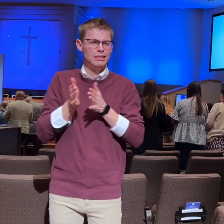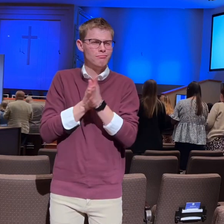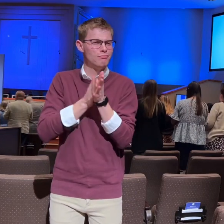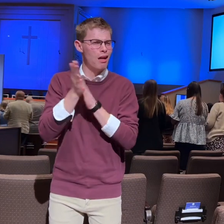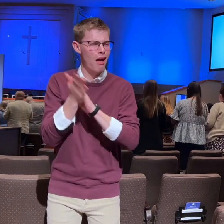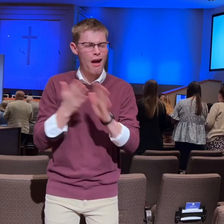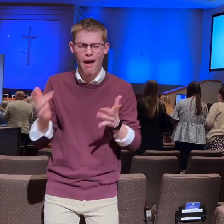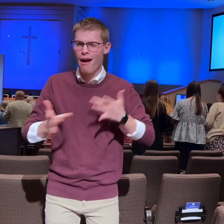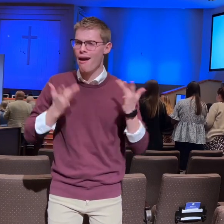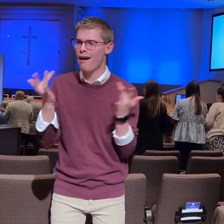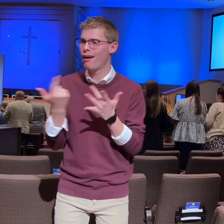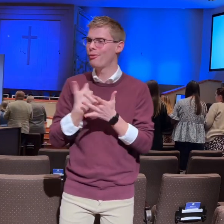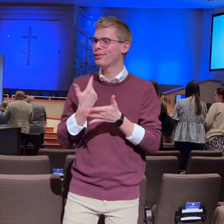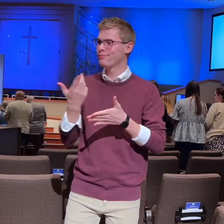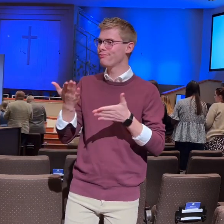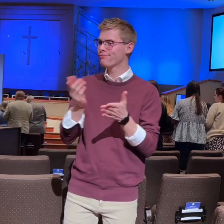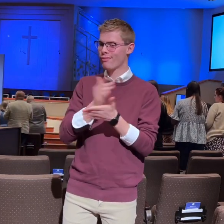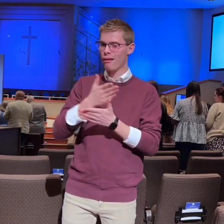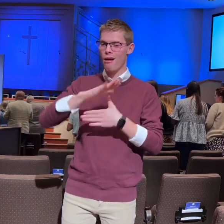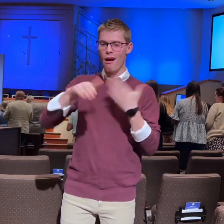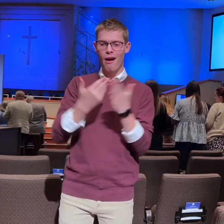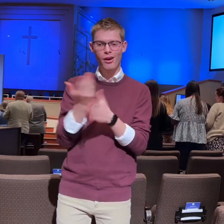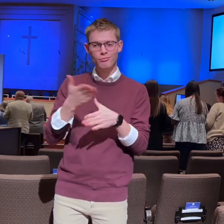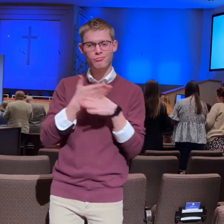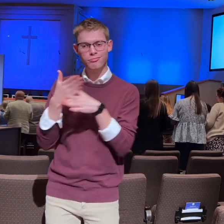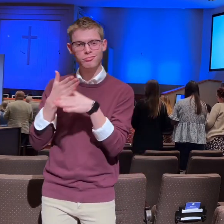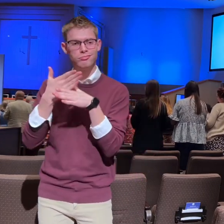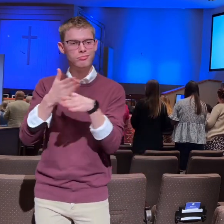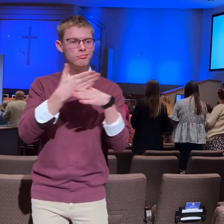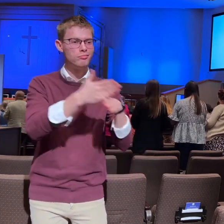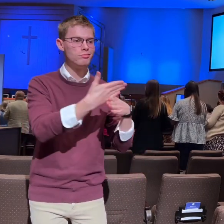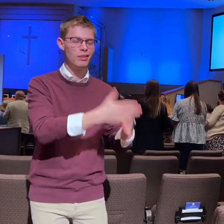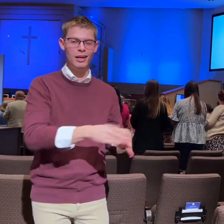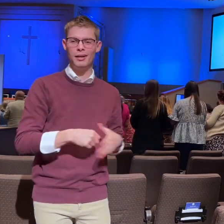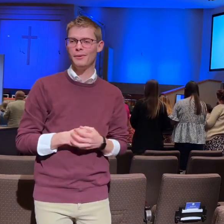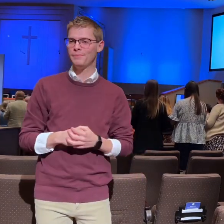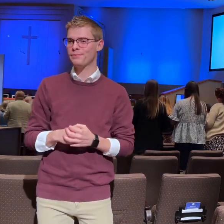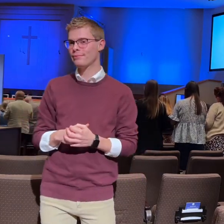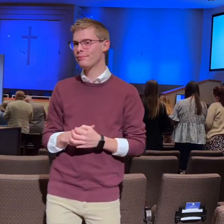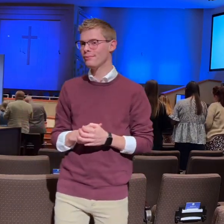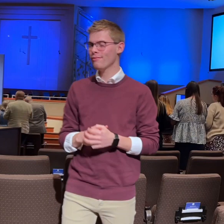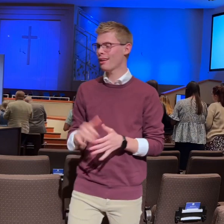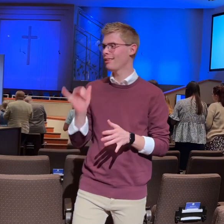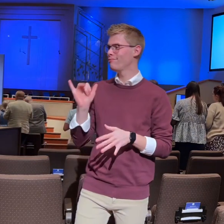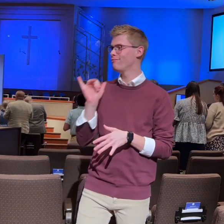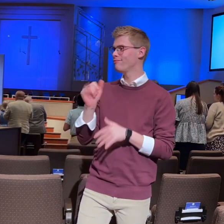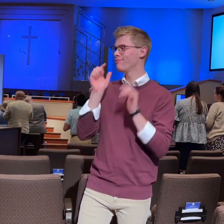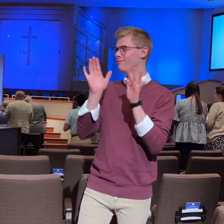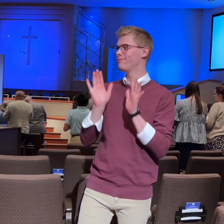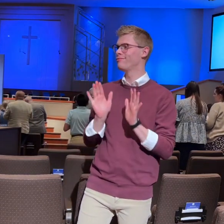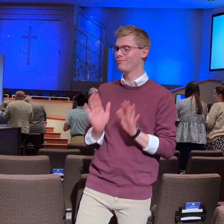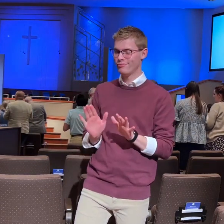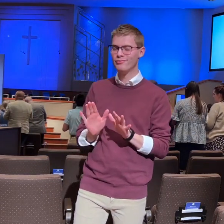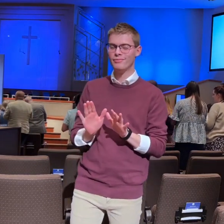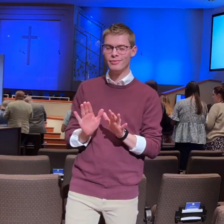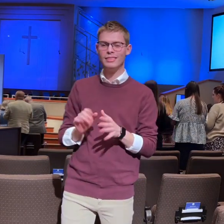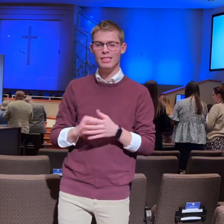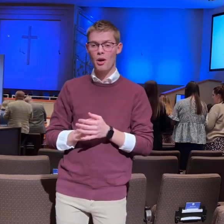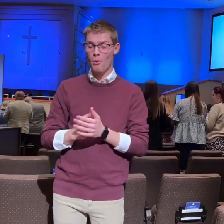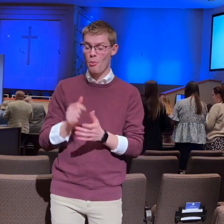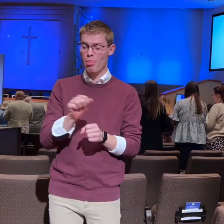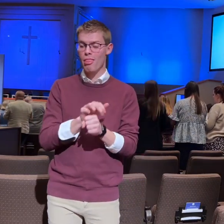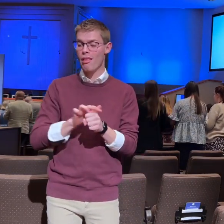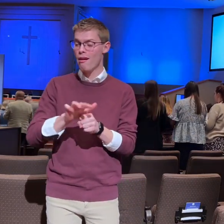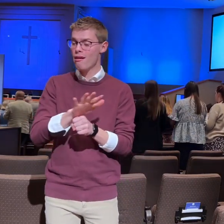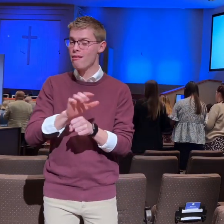children, teaching college students, and evangelizing our own community all on the same weekend. How awesome and what a great, great local church